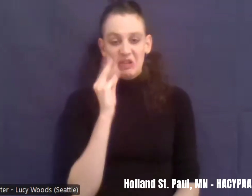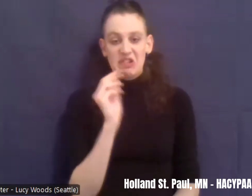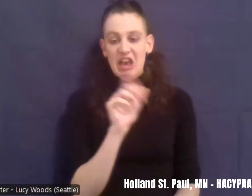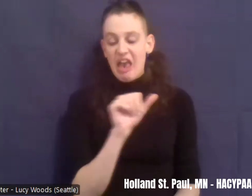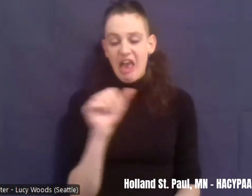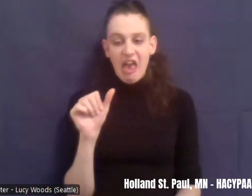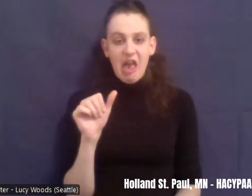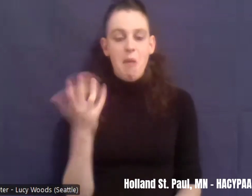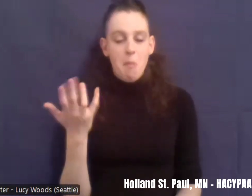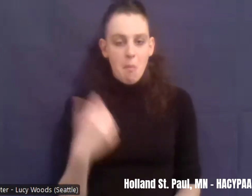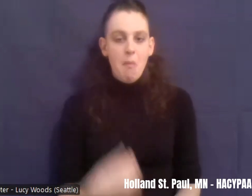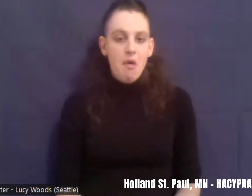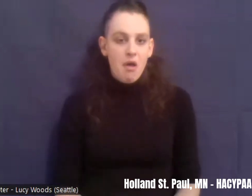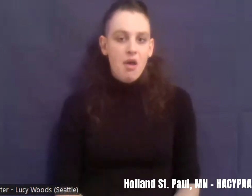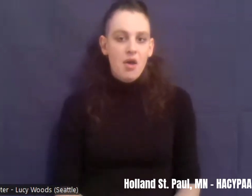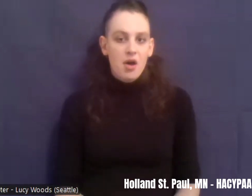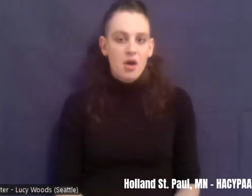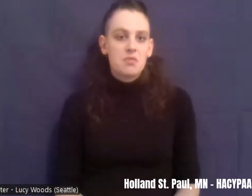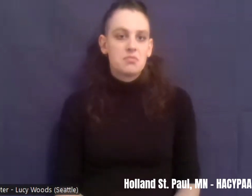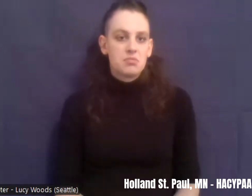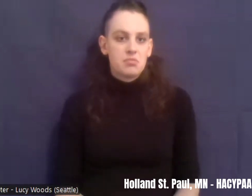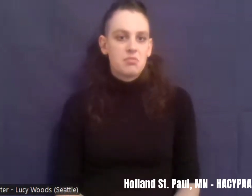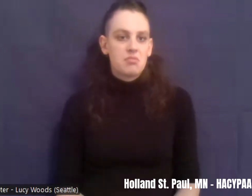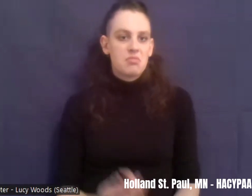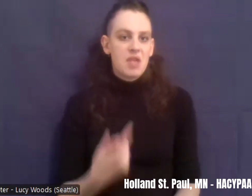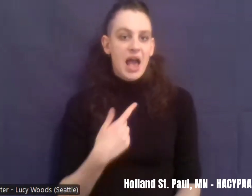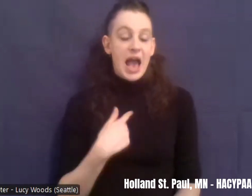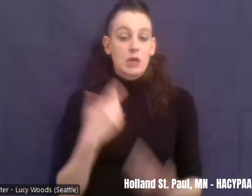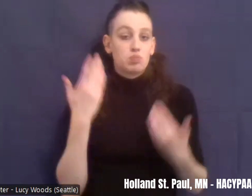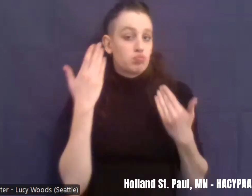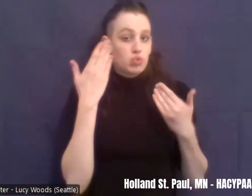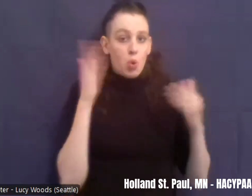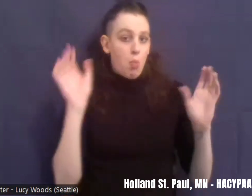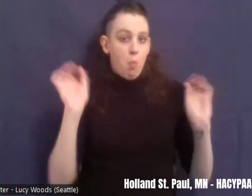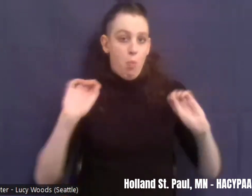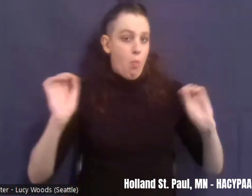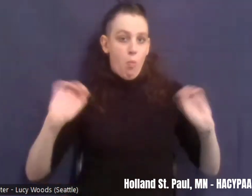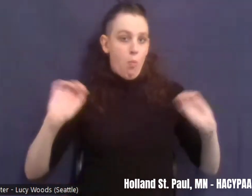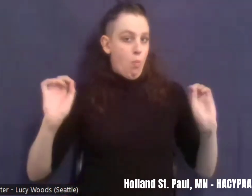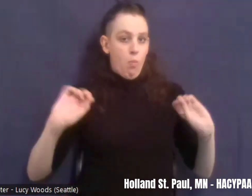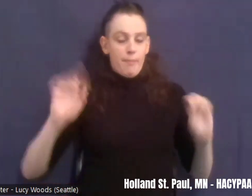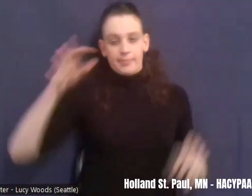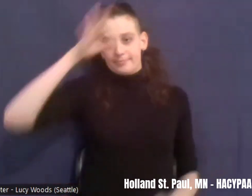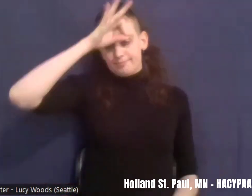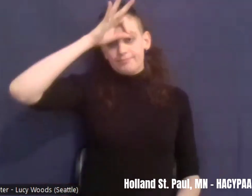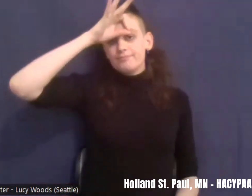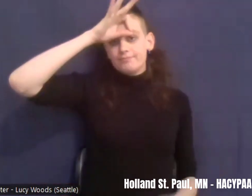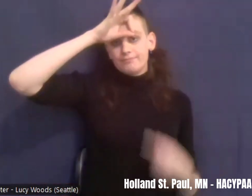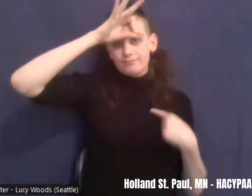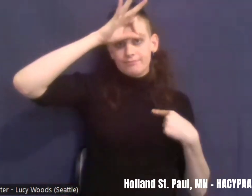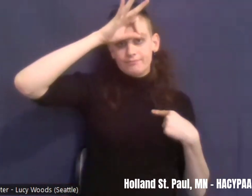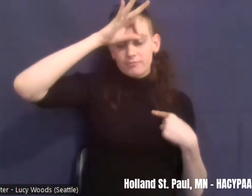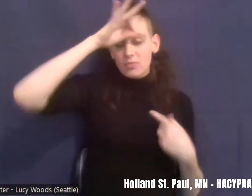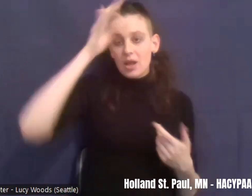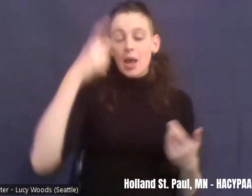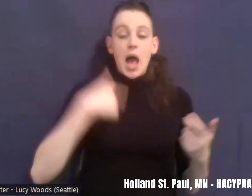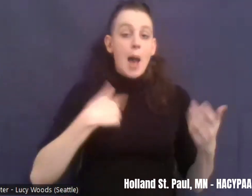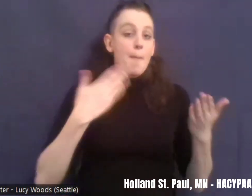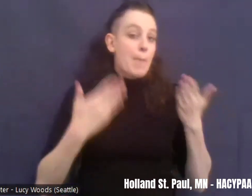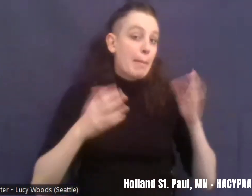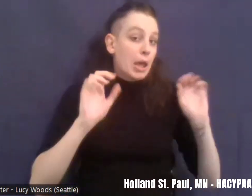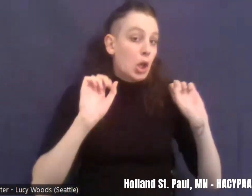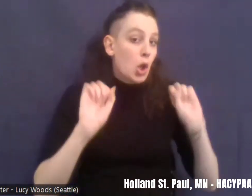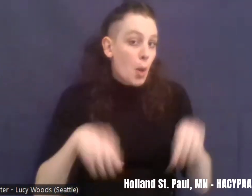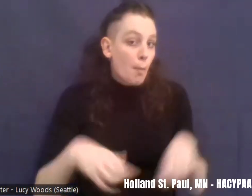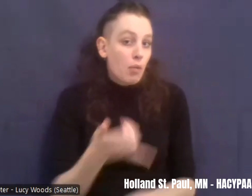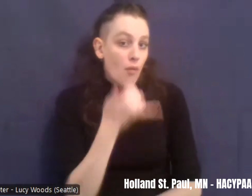time, is that like I don't know anything. And I'm like always open to the idea that like I could be wrong,